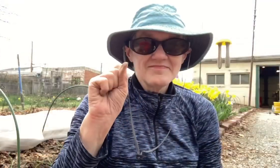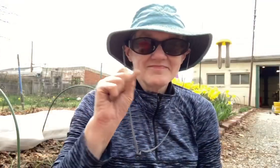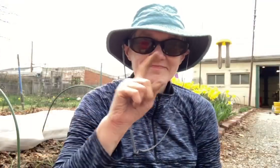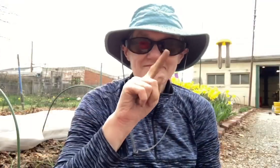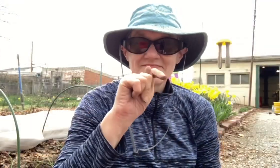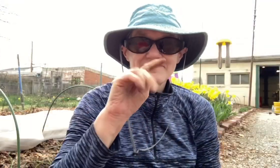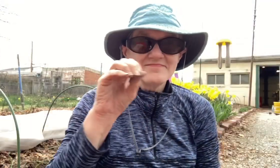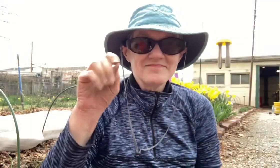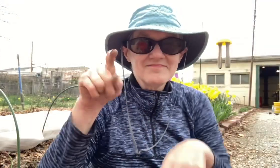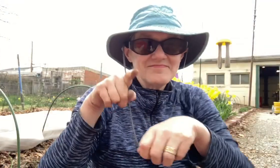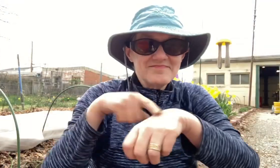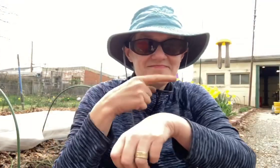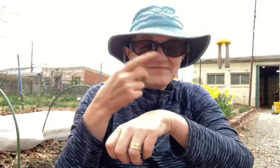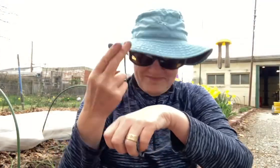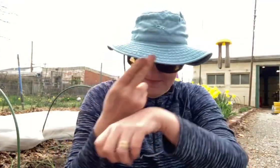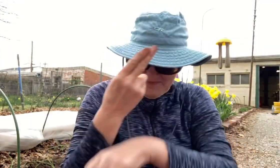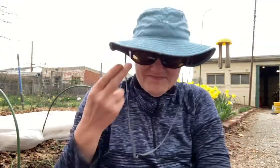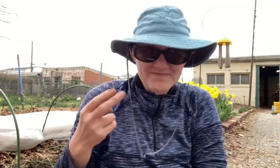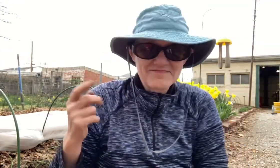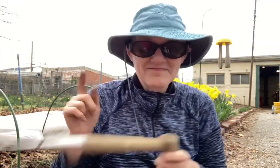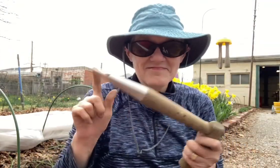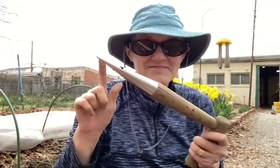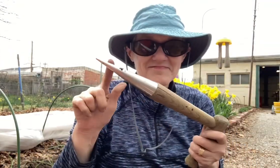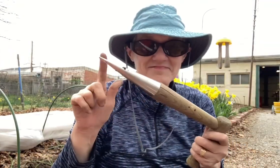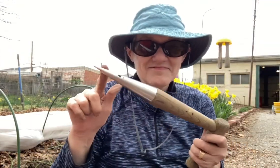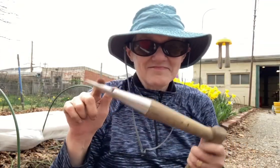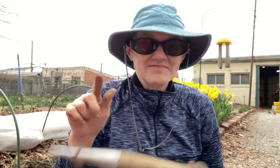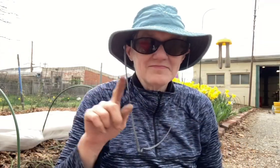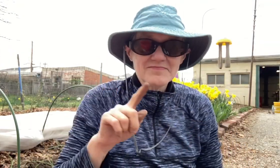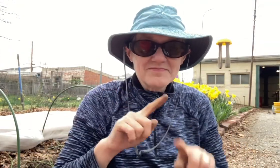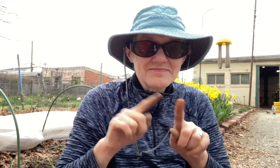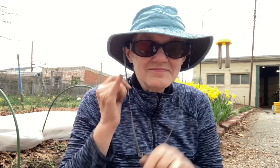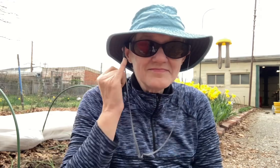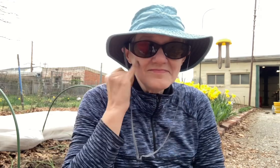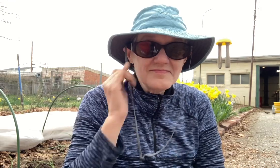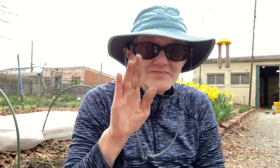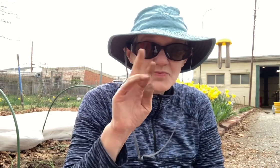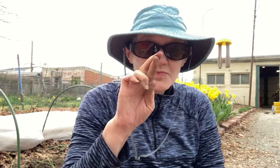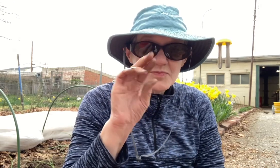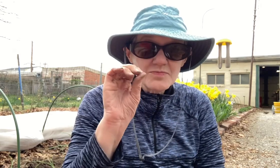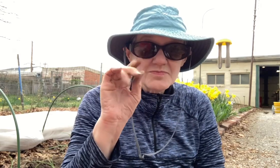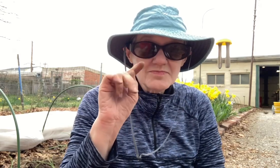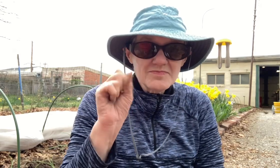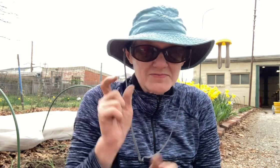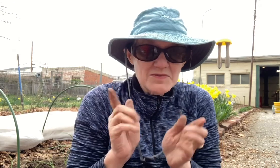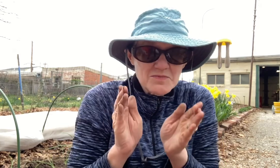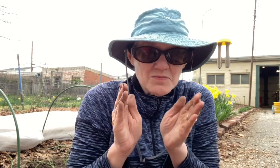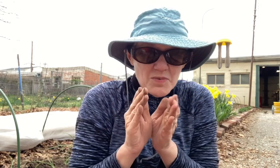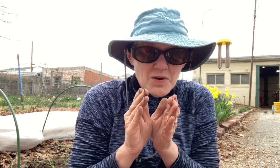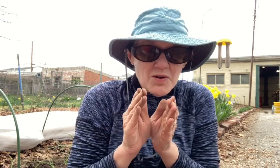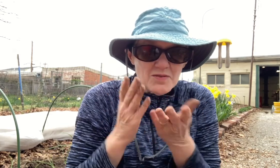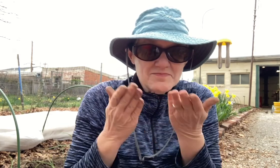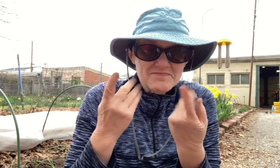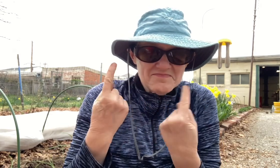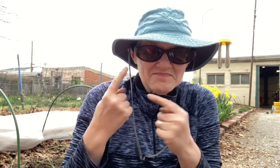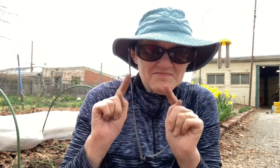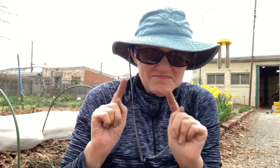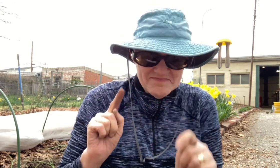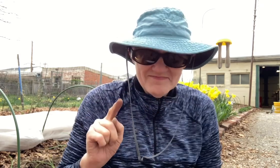Now those roots, they were too long for me to be able to use the dibber. But if your roots, are shorter than mine,